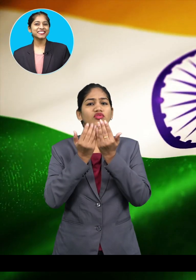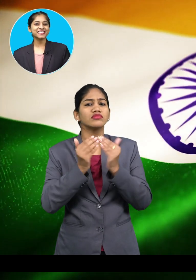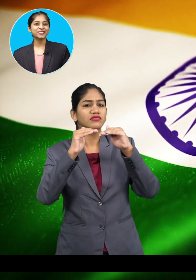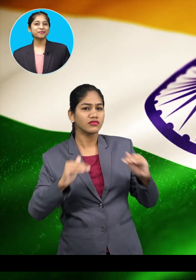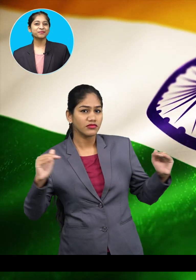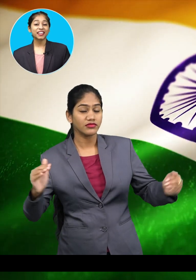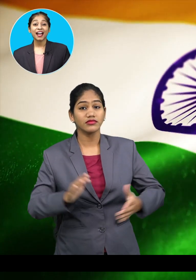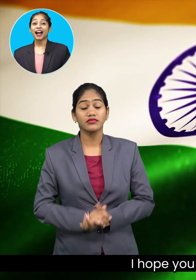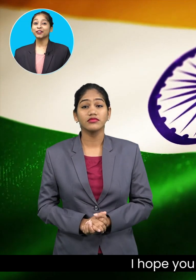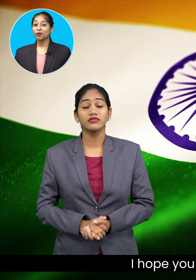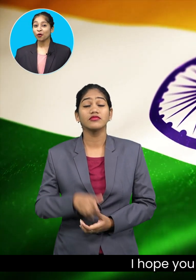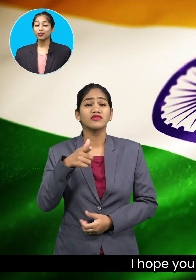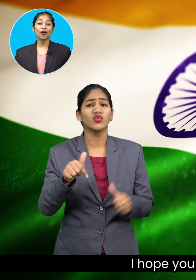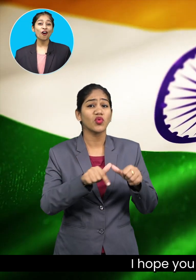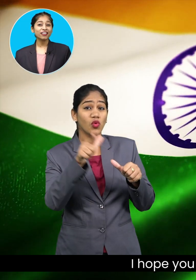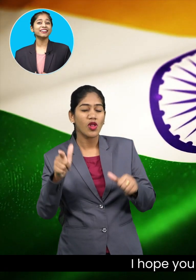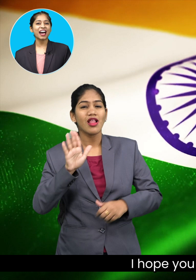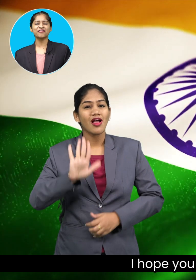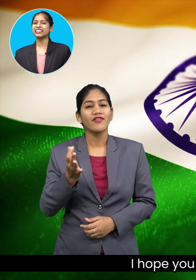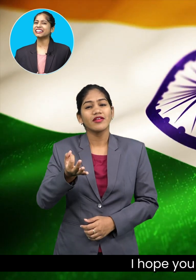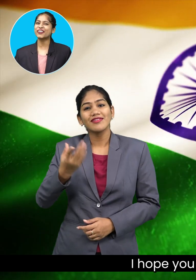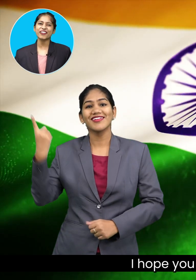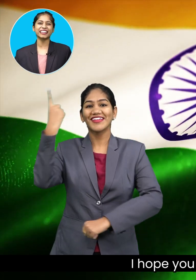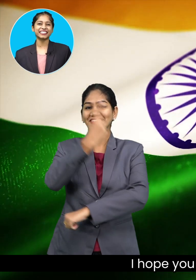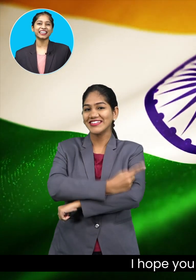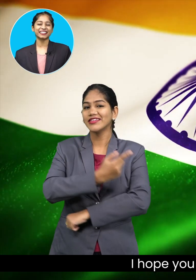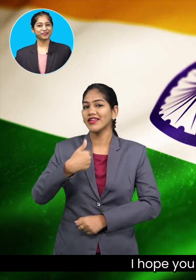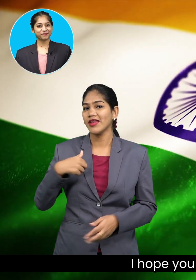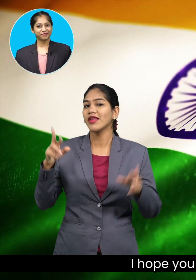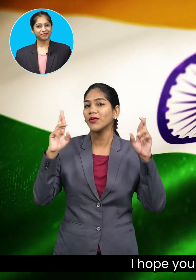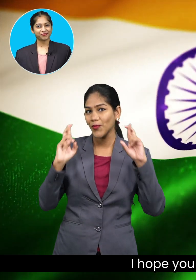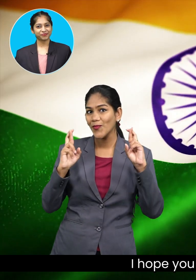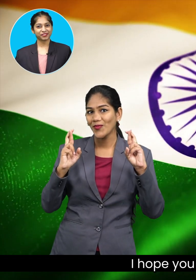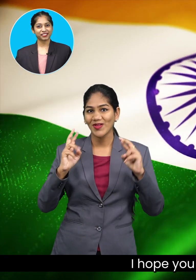Hello students, I hope you all are having a great day.